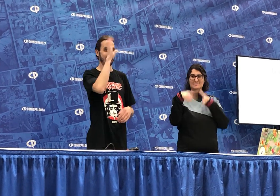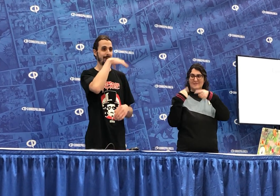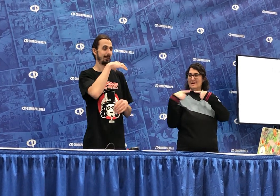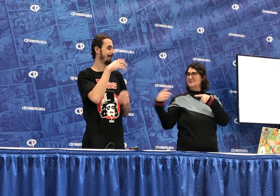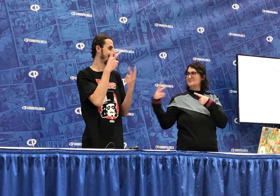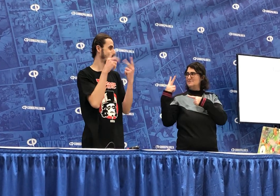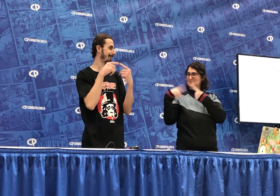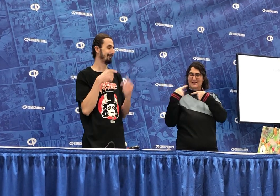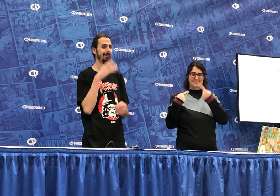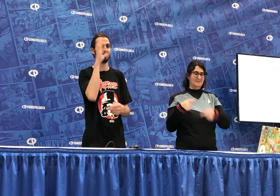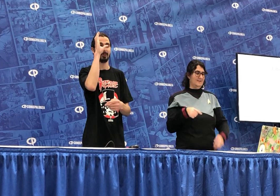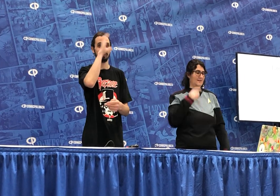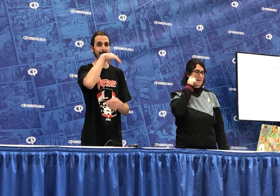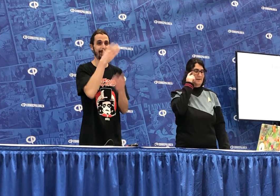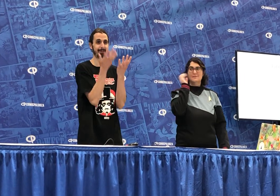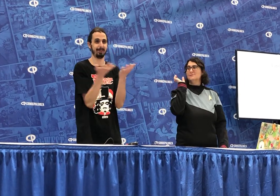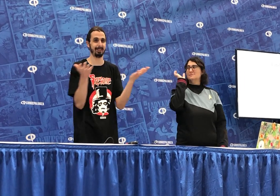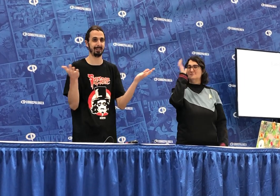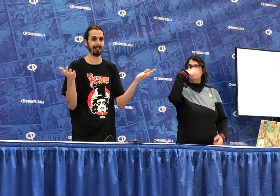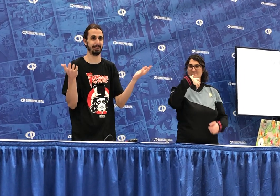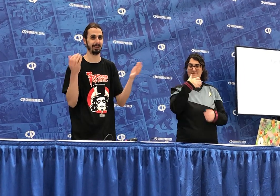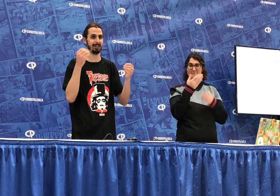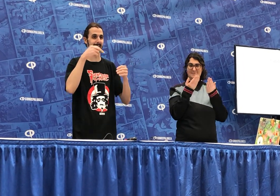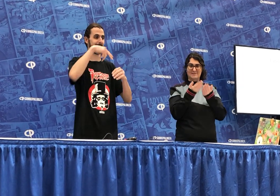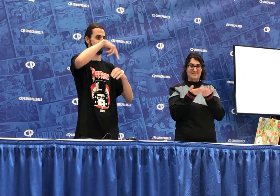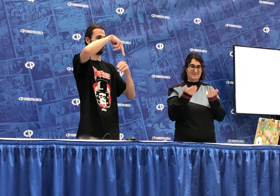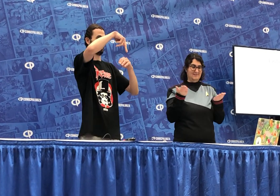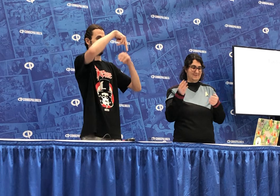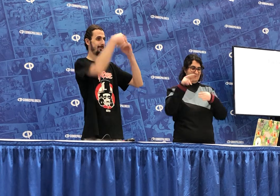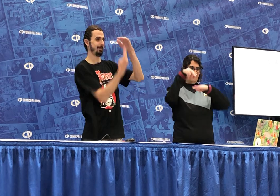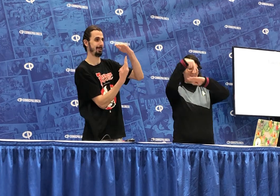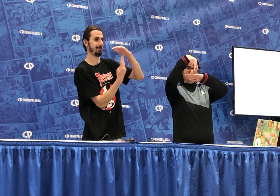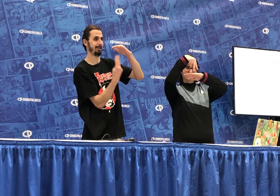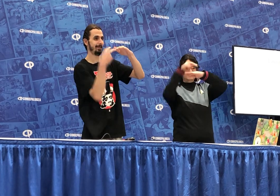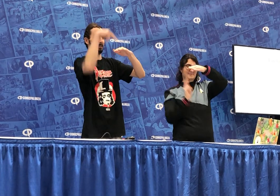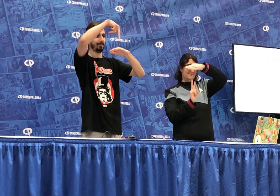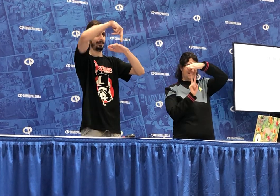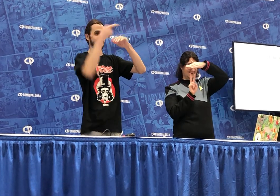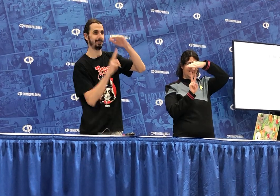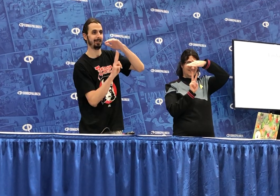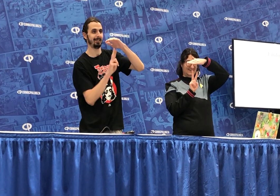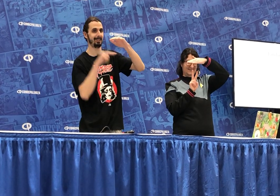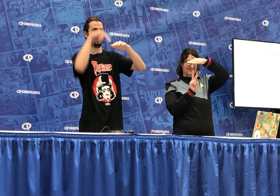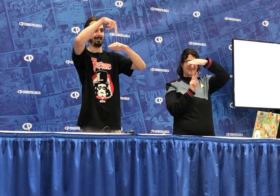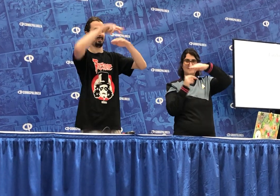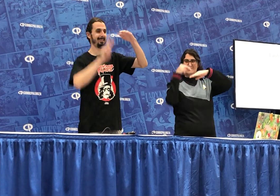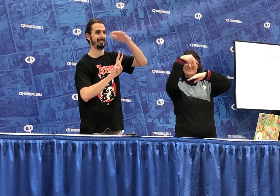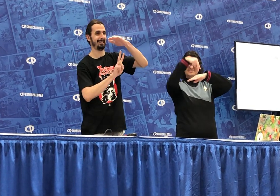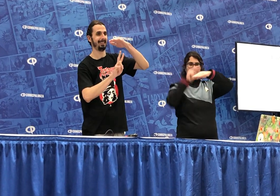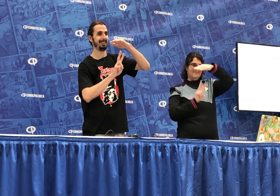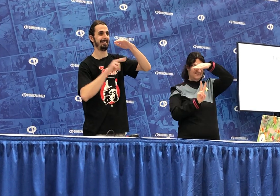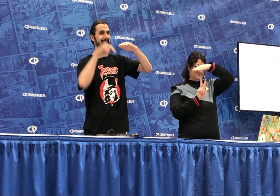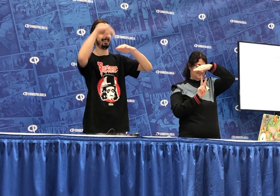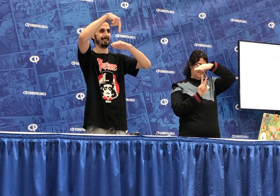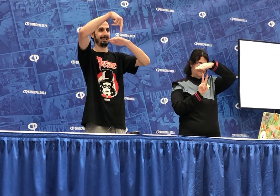Okay, and then for the next we have 2, Strange Things, so Stranger Things, or you can show the upside down.